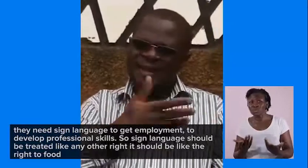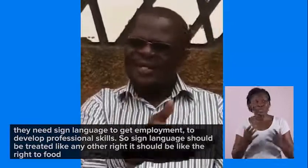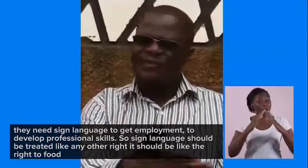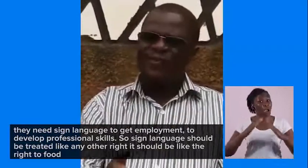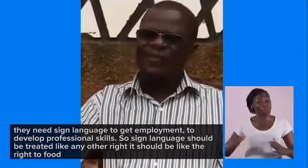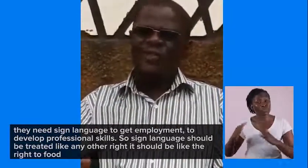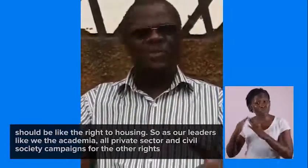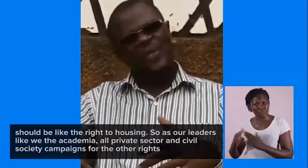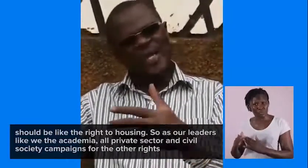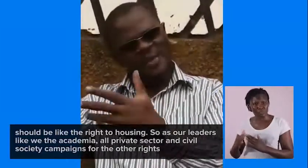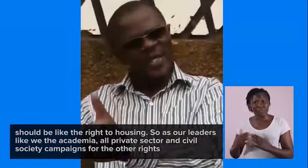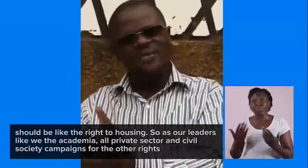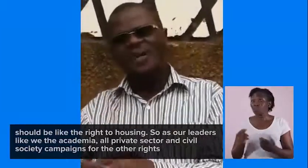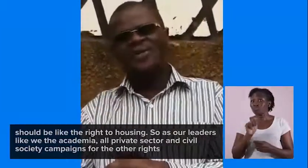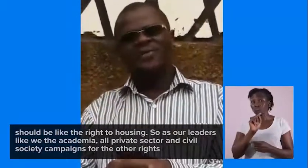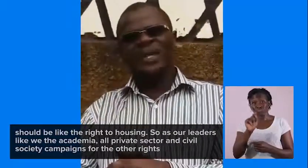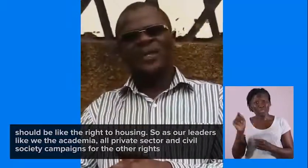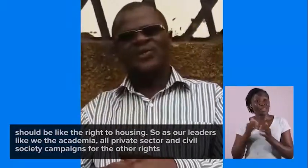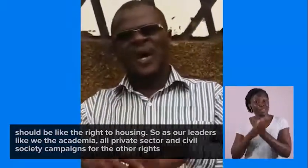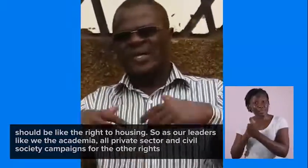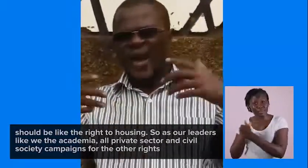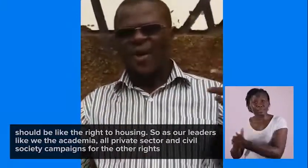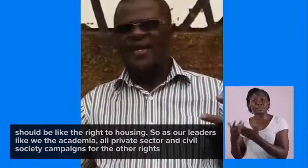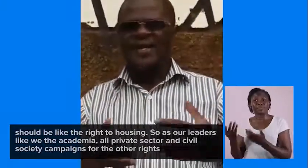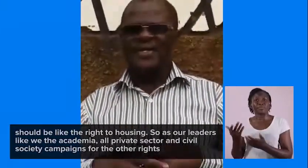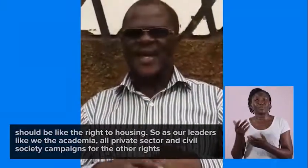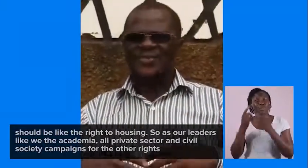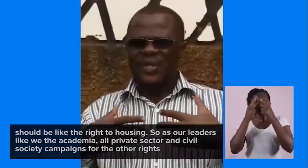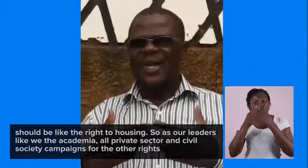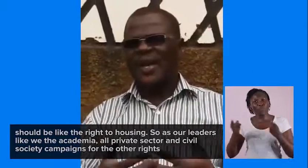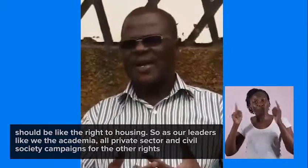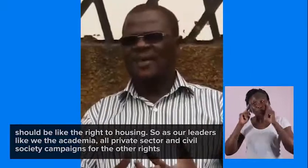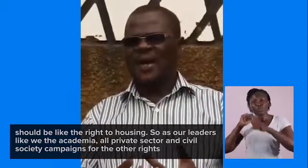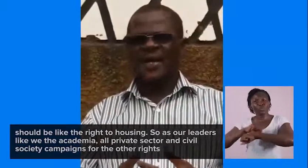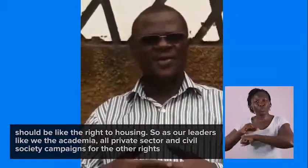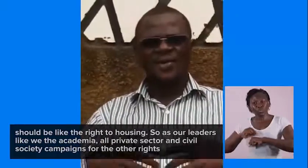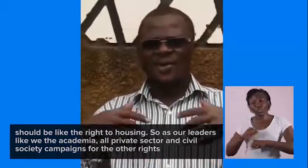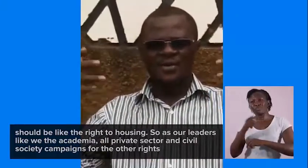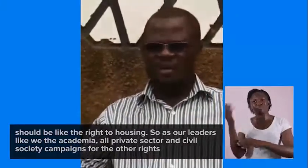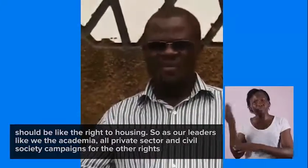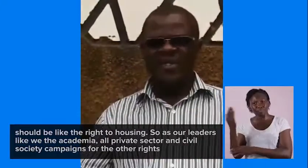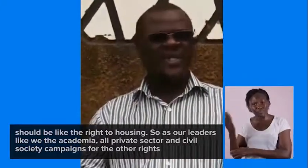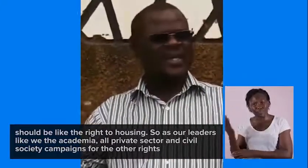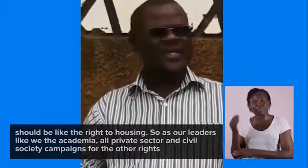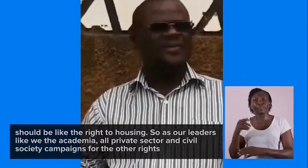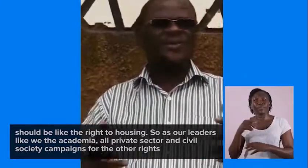to food, it should be like the right to housing. So as our leaders, as we the academia and all private sector and civil